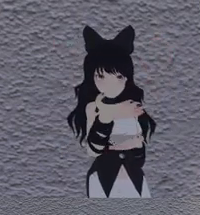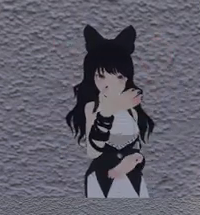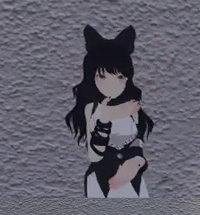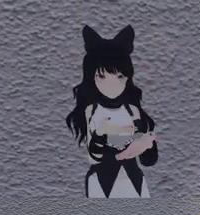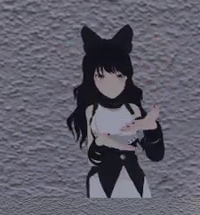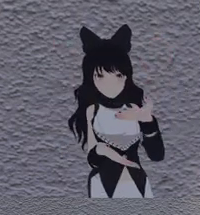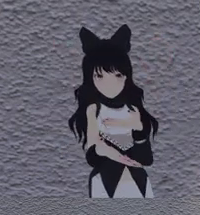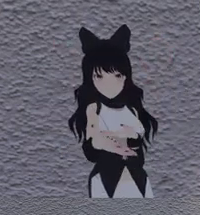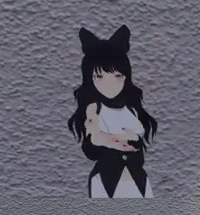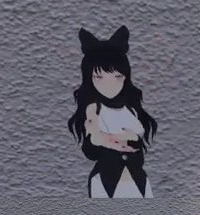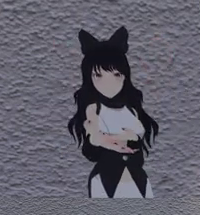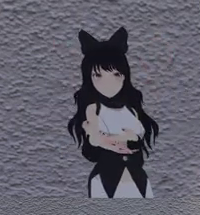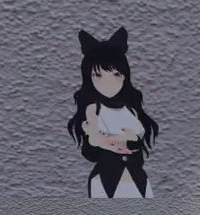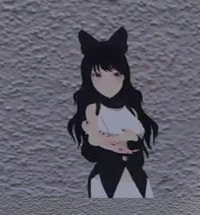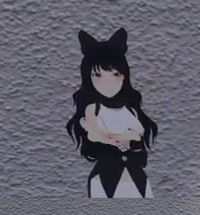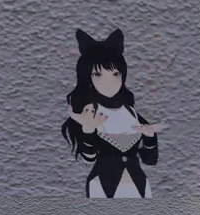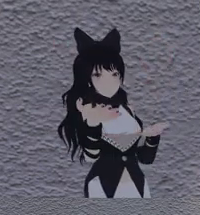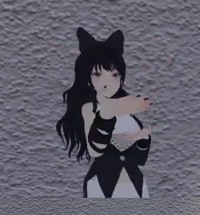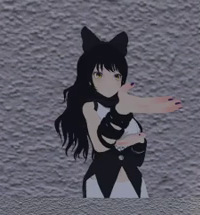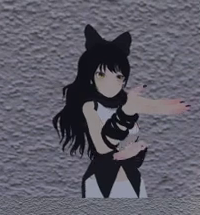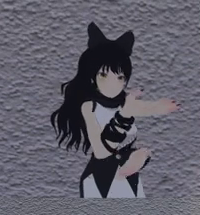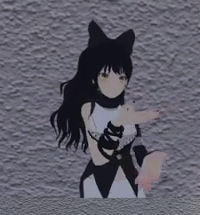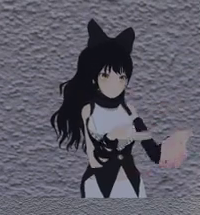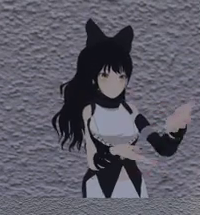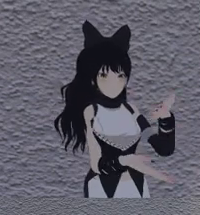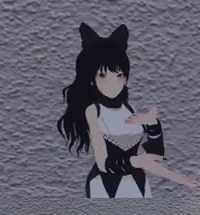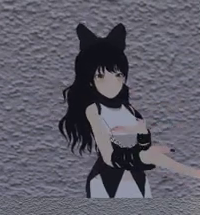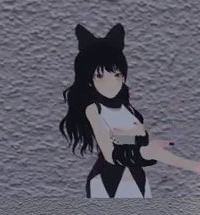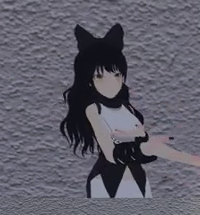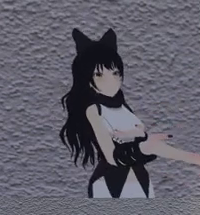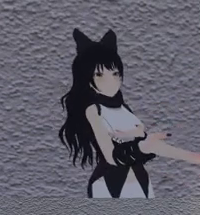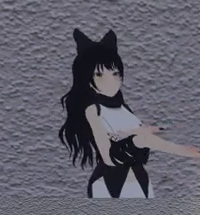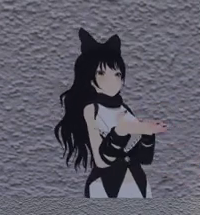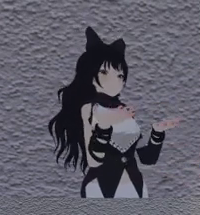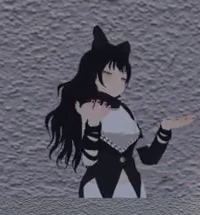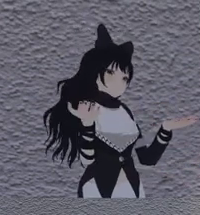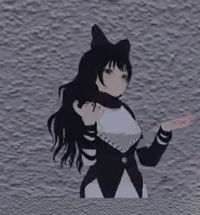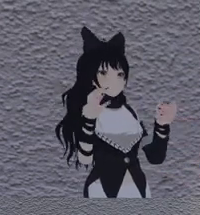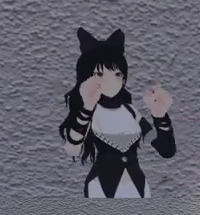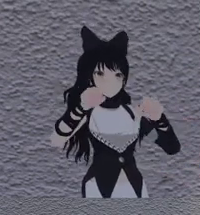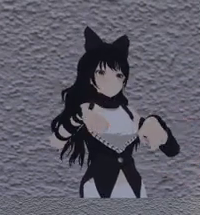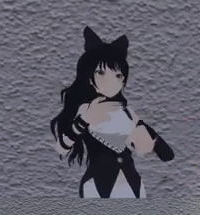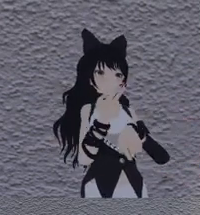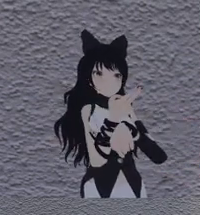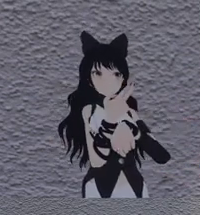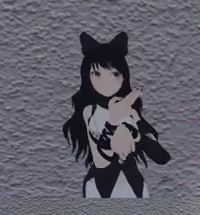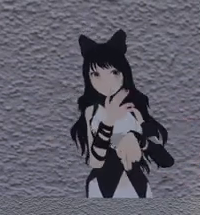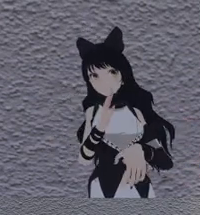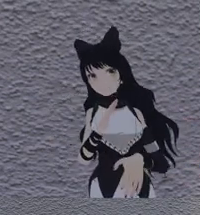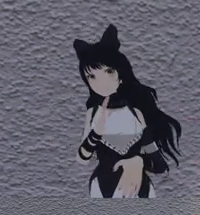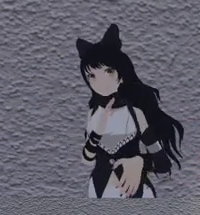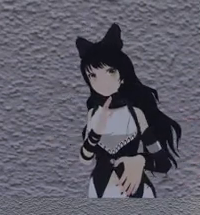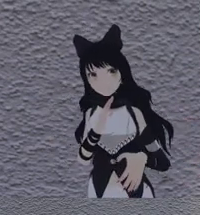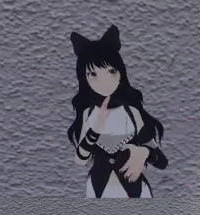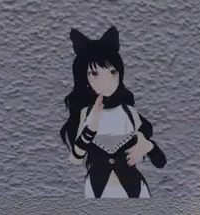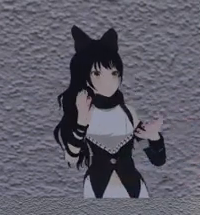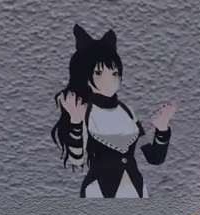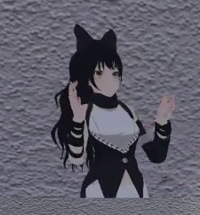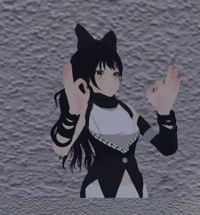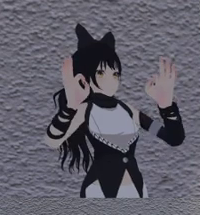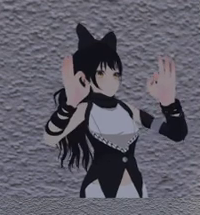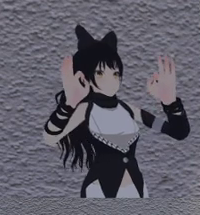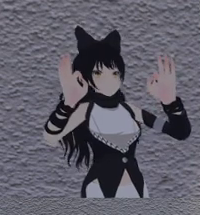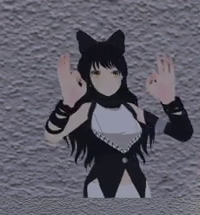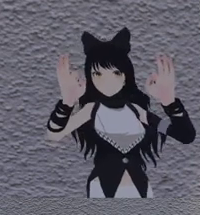Or open hands, maybe. Just like that. Replace. If you have open hands, they're going to be forward. This is also just another